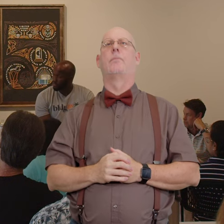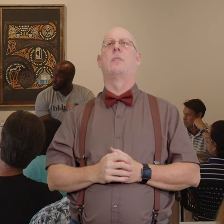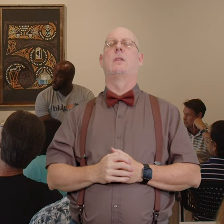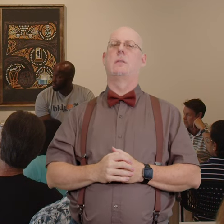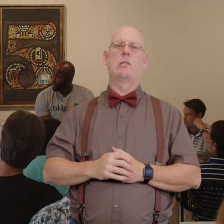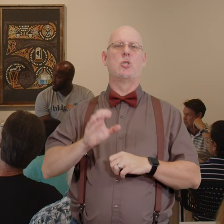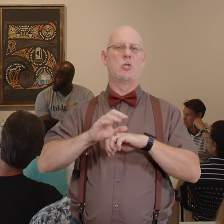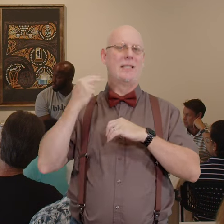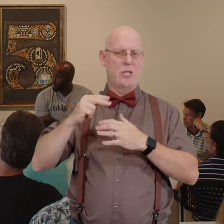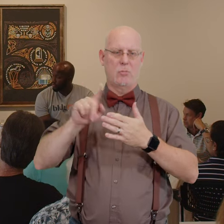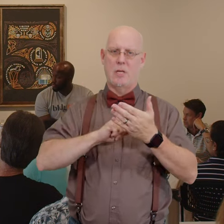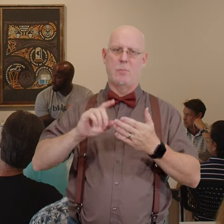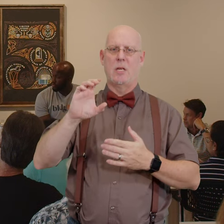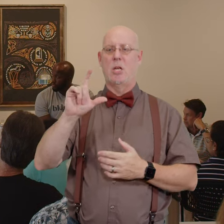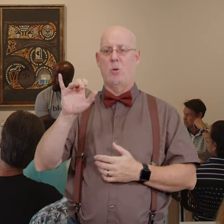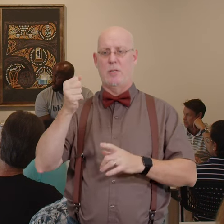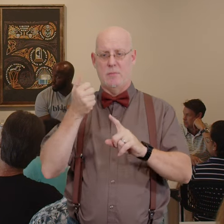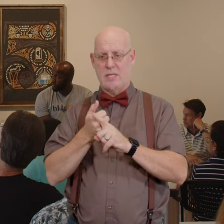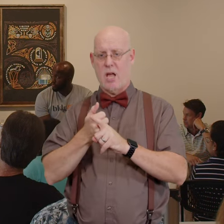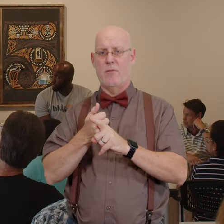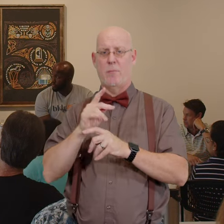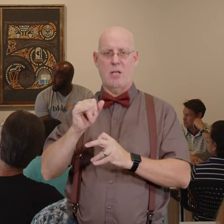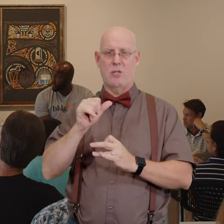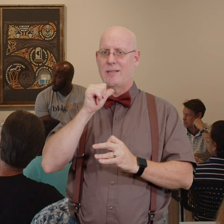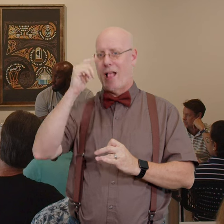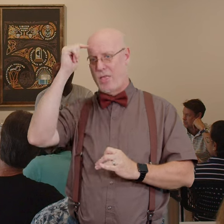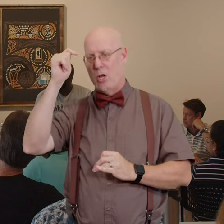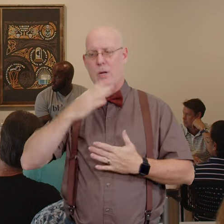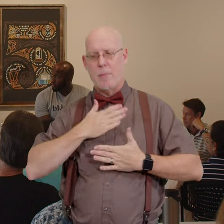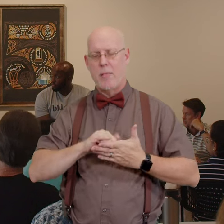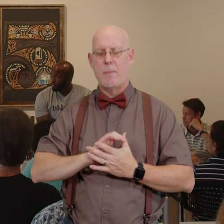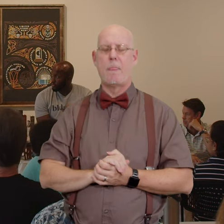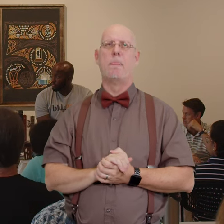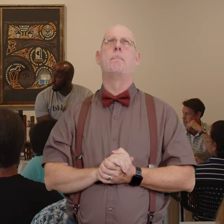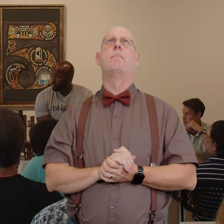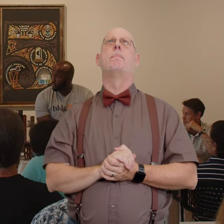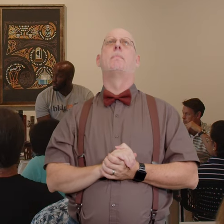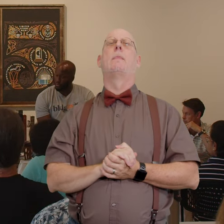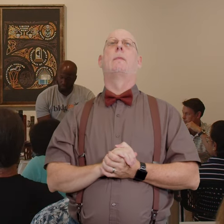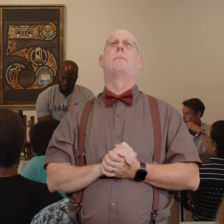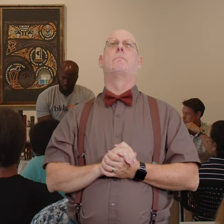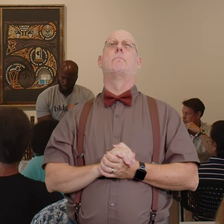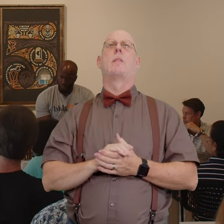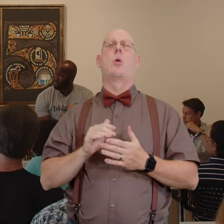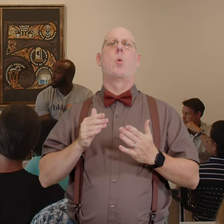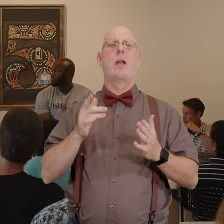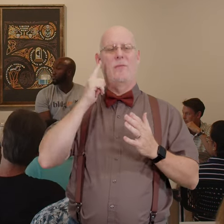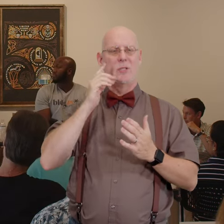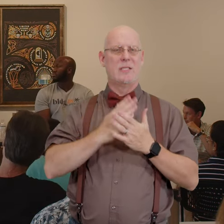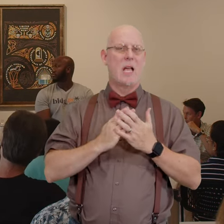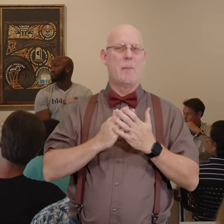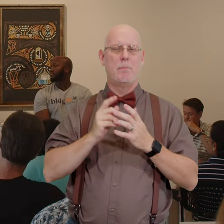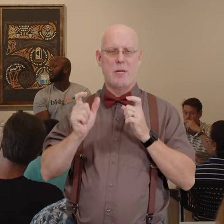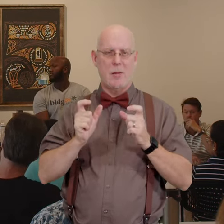It's been condemned throughout church history. Lewis himself, as brilliant as he was, as an apologist, was not a theologian. He admitted that. But it's the way, the